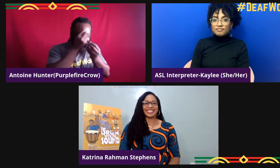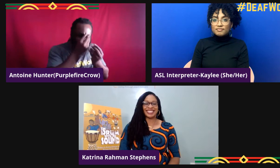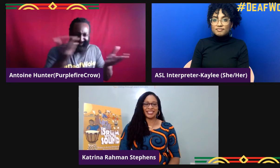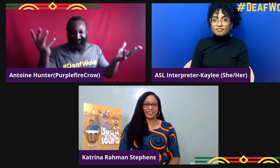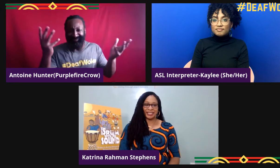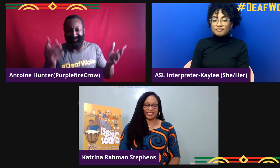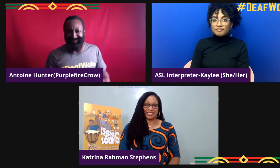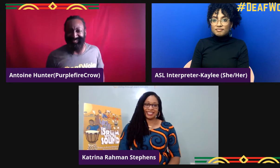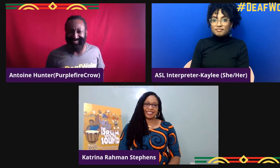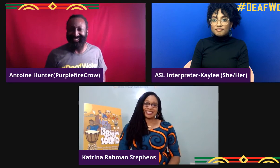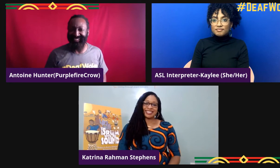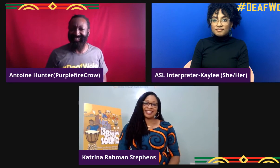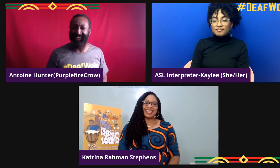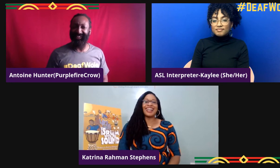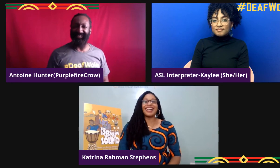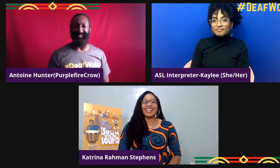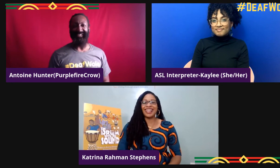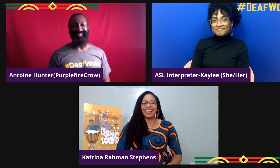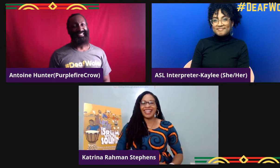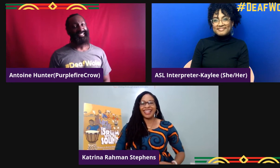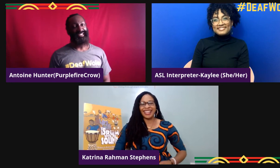I thought, what? I got to get you here.